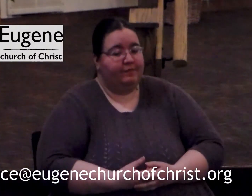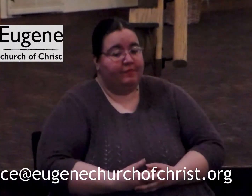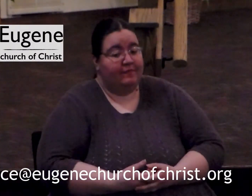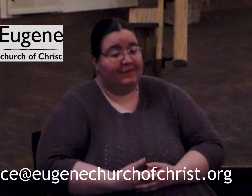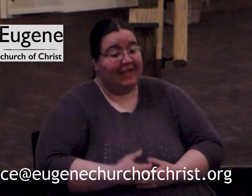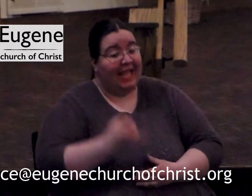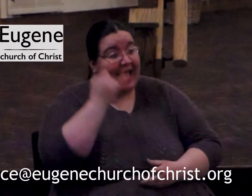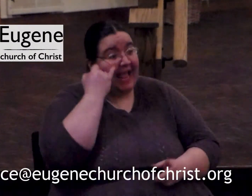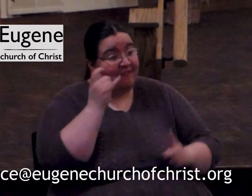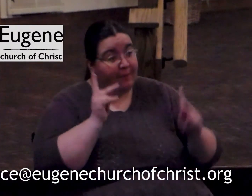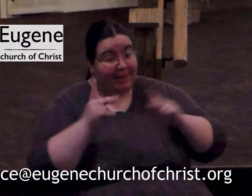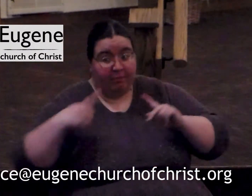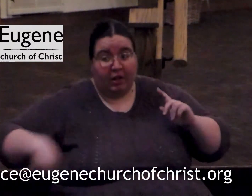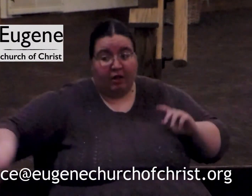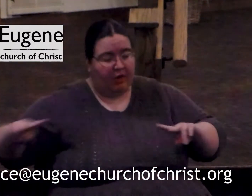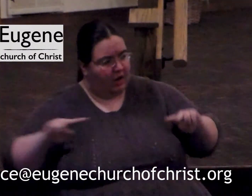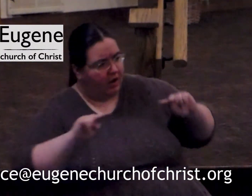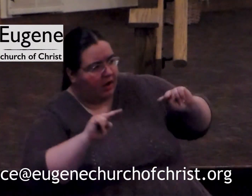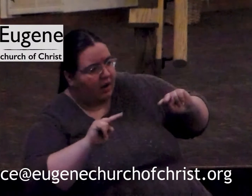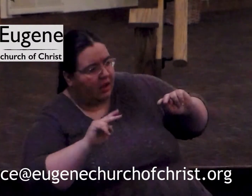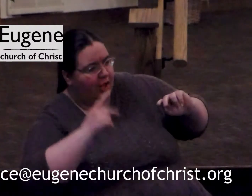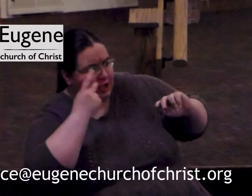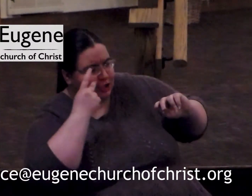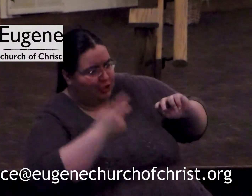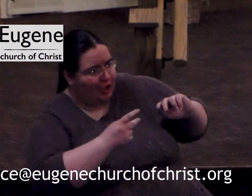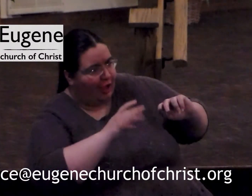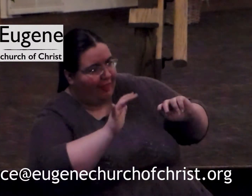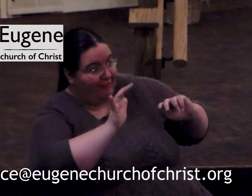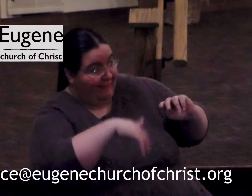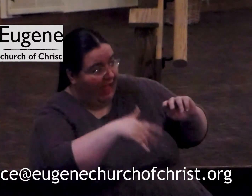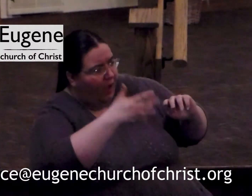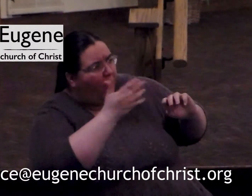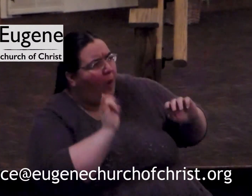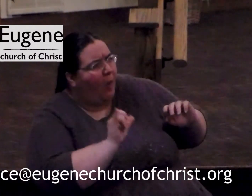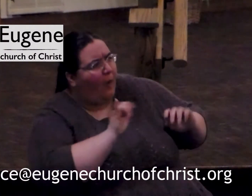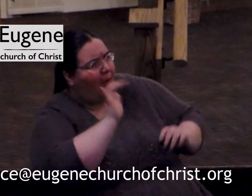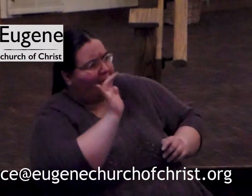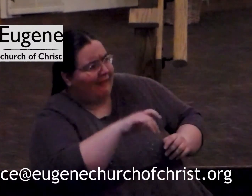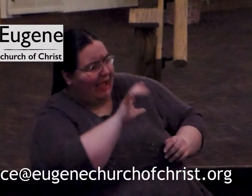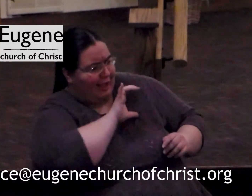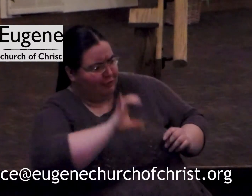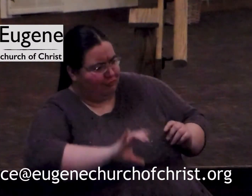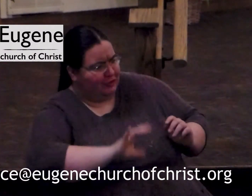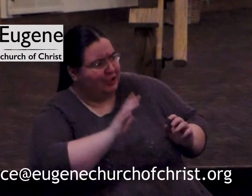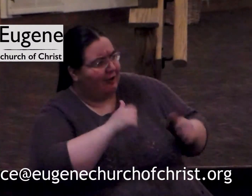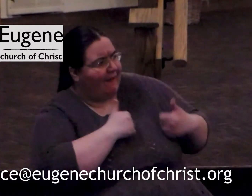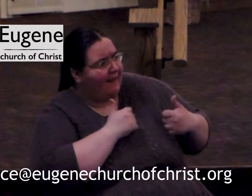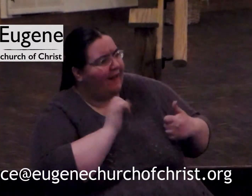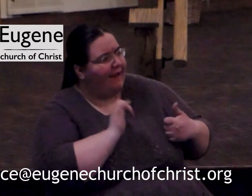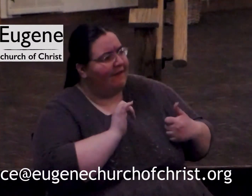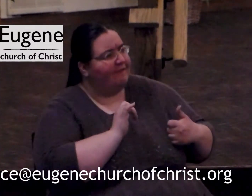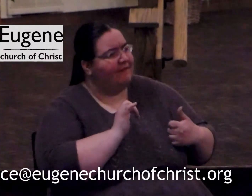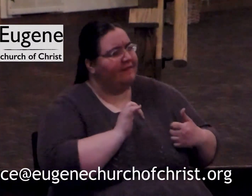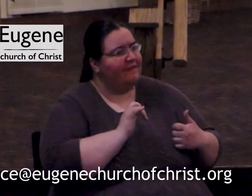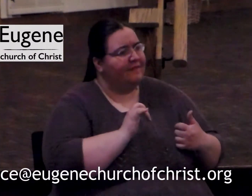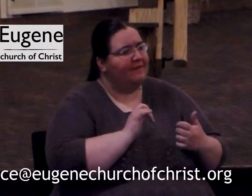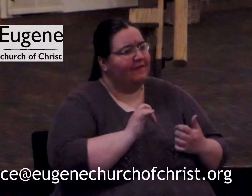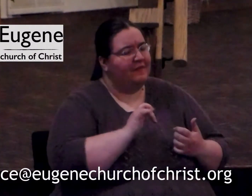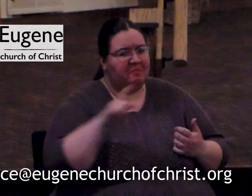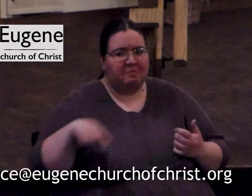Christians. And I will tell you something else. If this is what people around us saw as Christianity, it